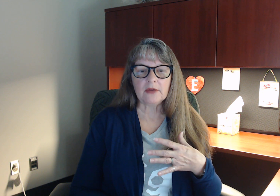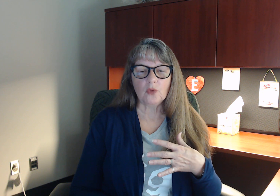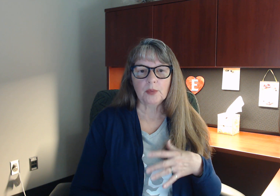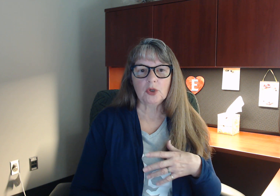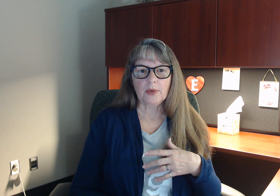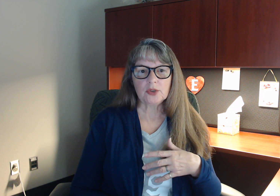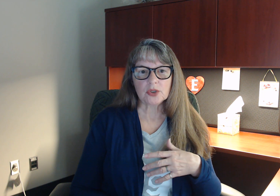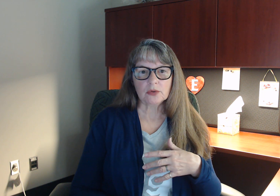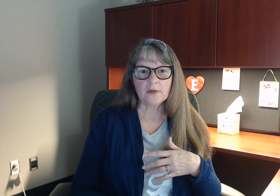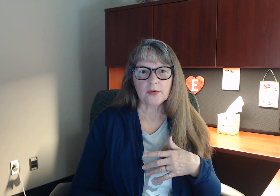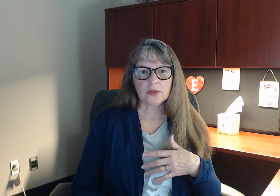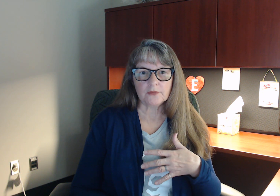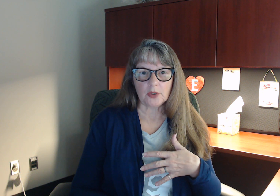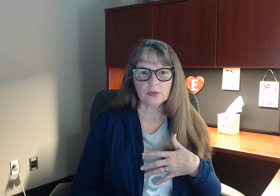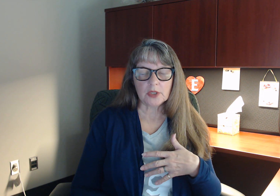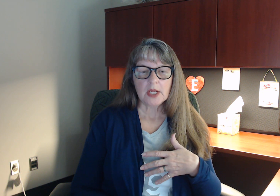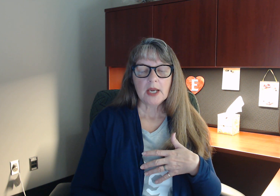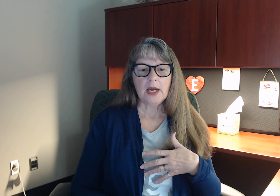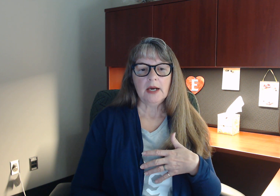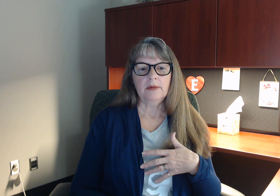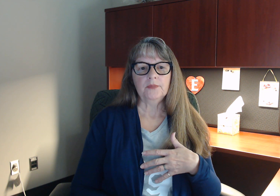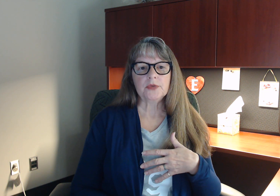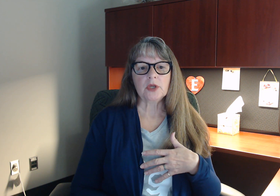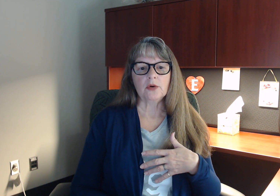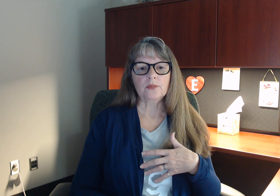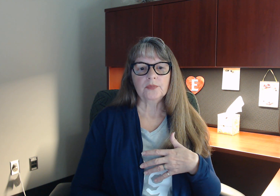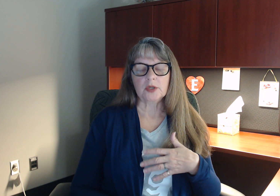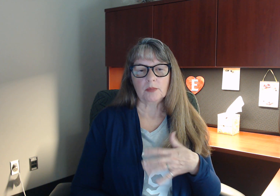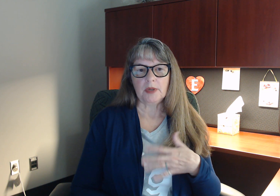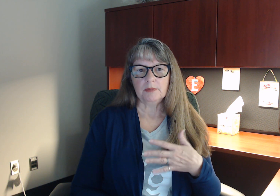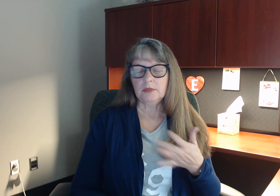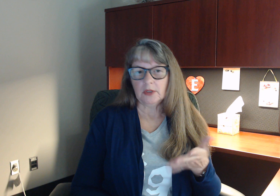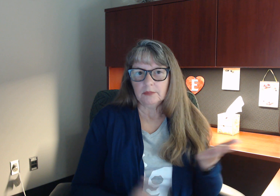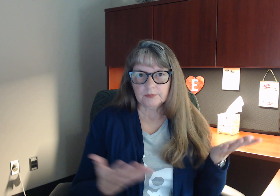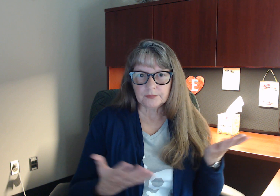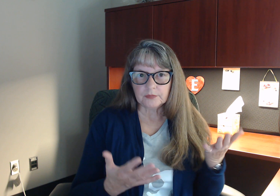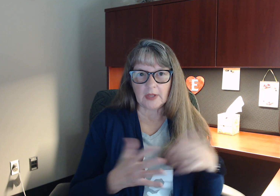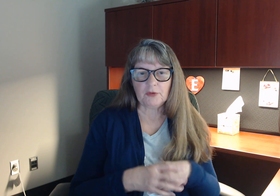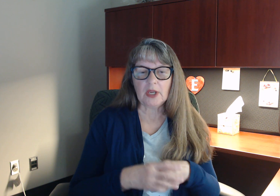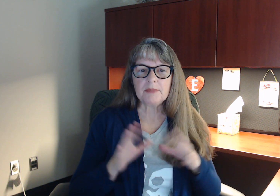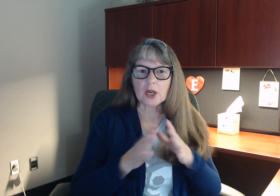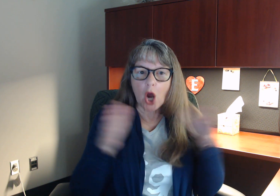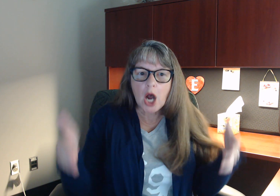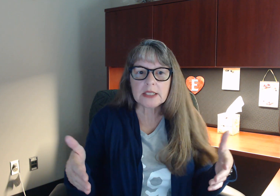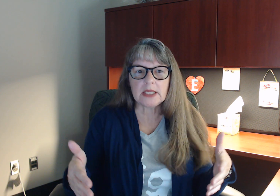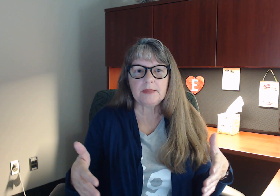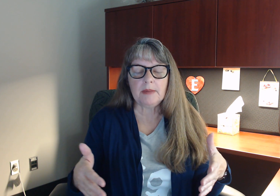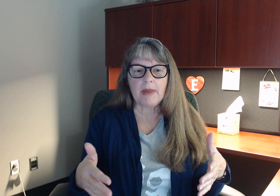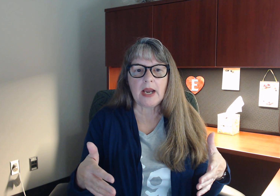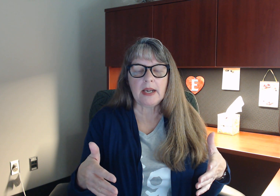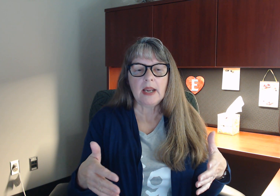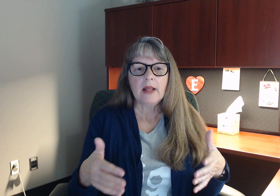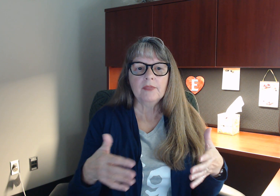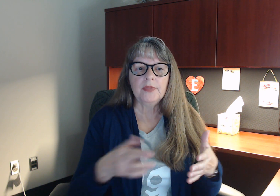when you register to vote. So that's what people, if you keep that concept in mind, then